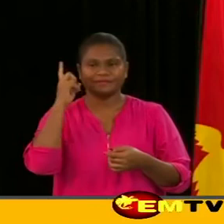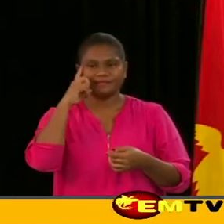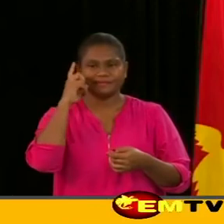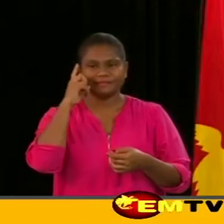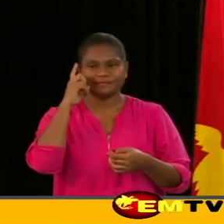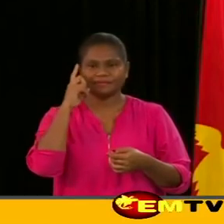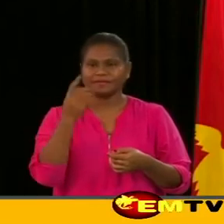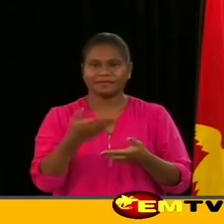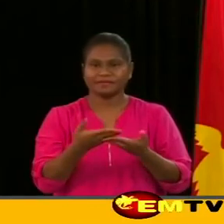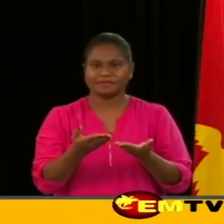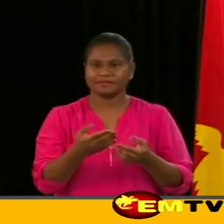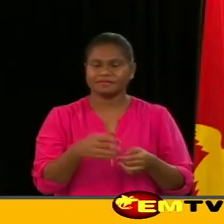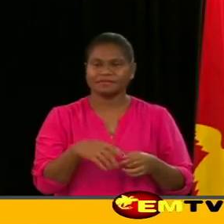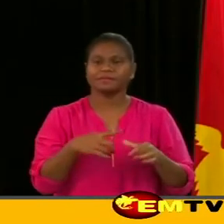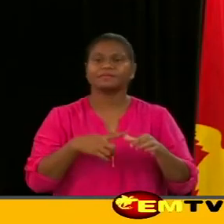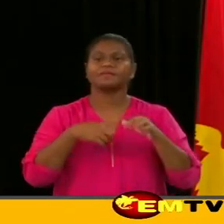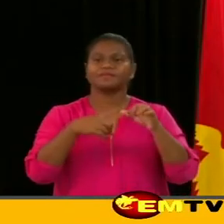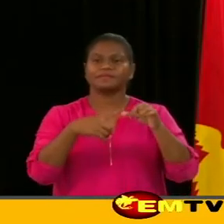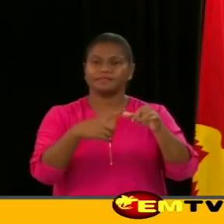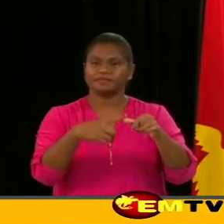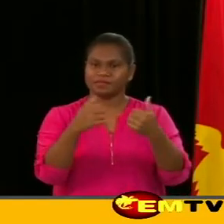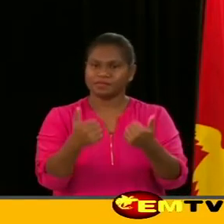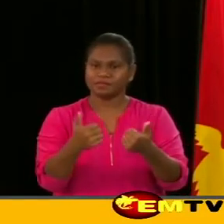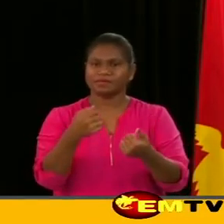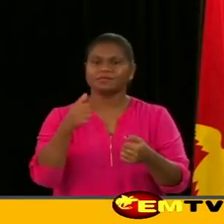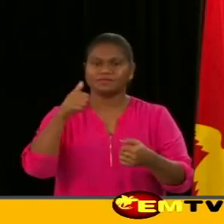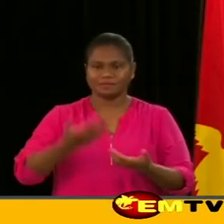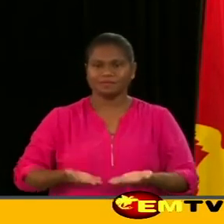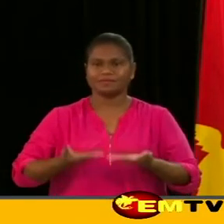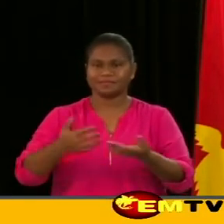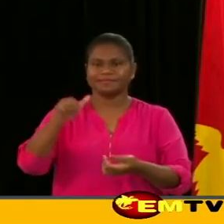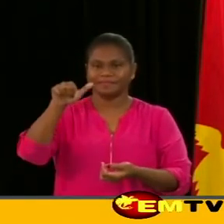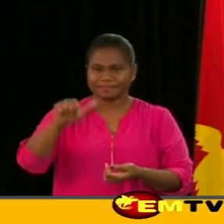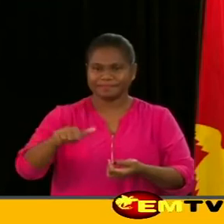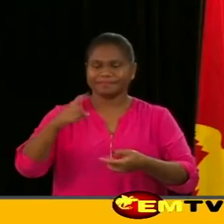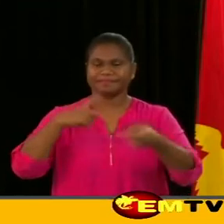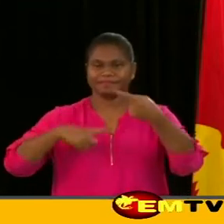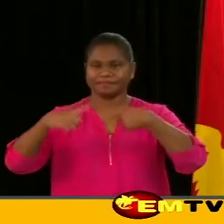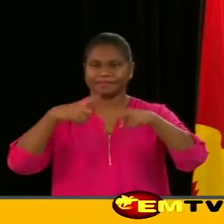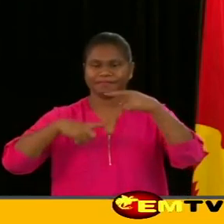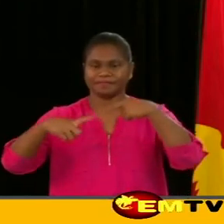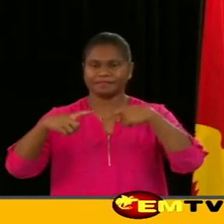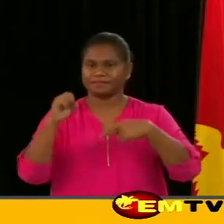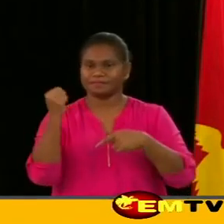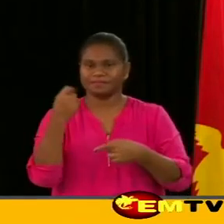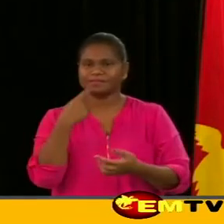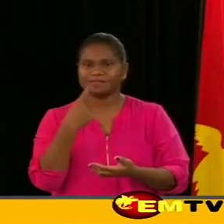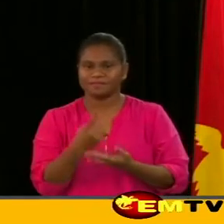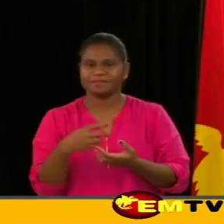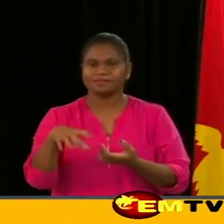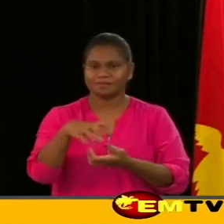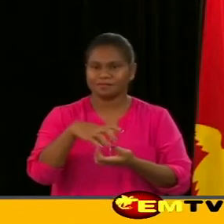information, you know, responsibly. So, you know, so we can, again, have the proper, you know,